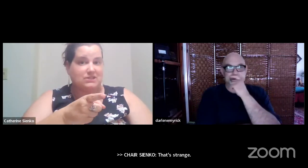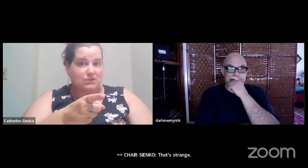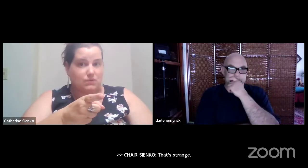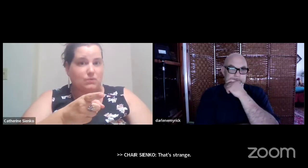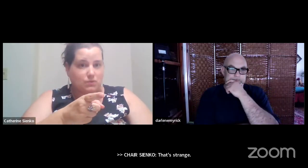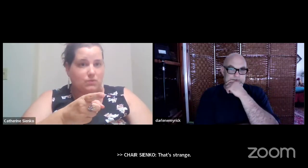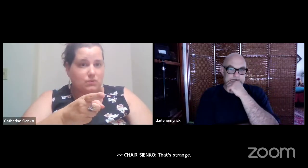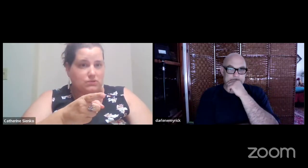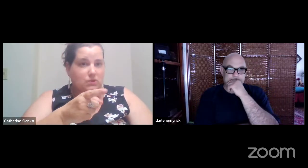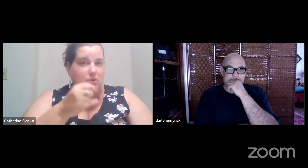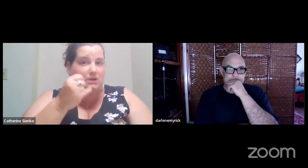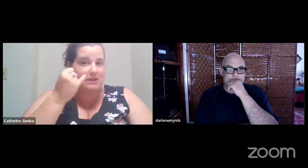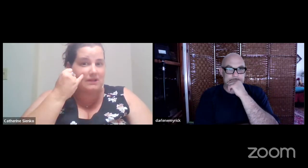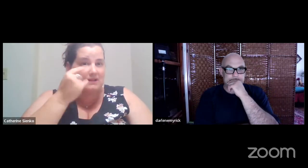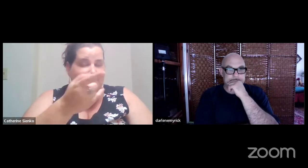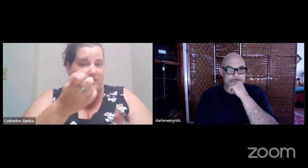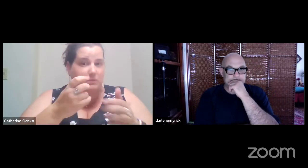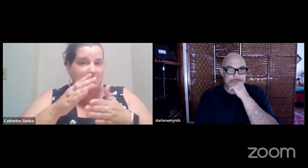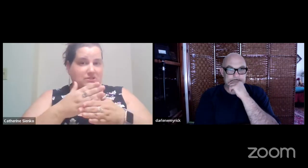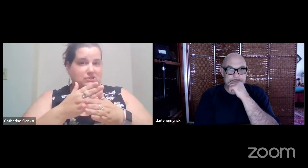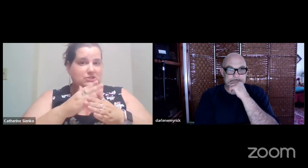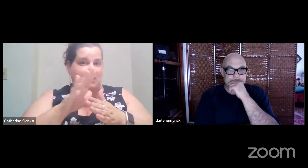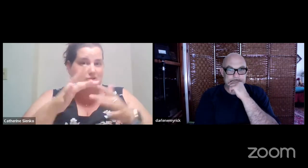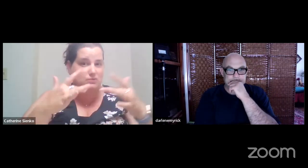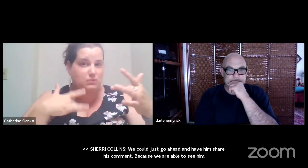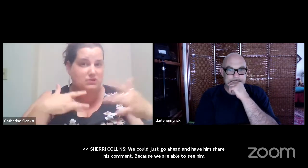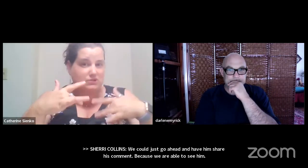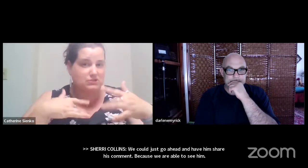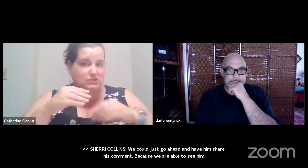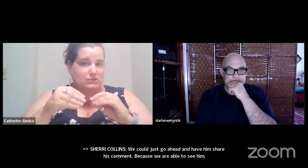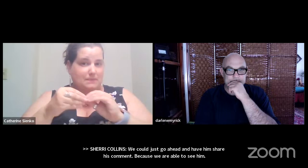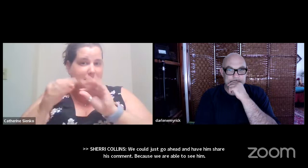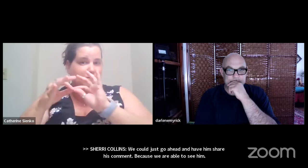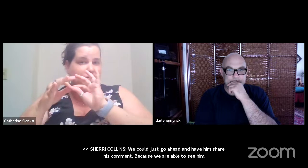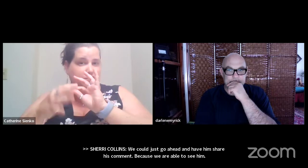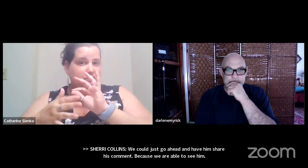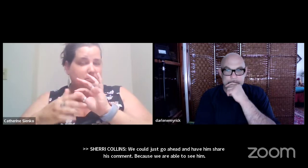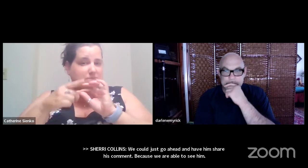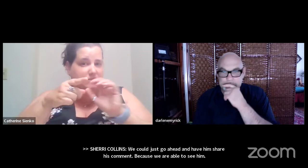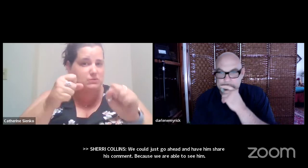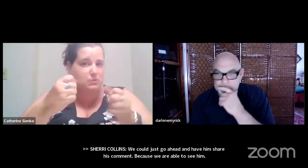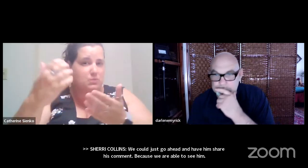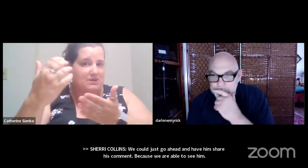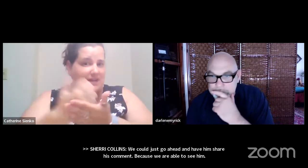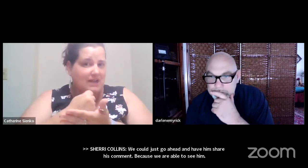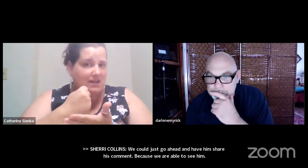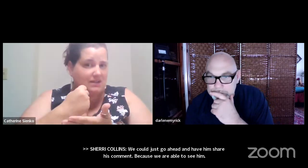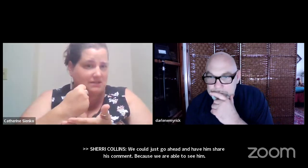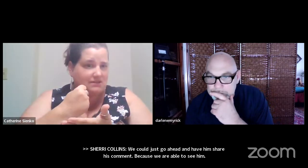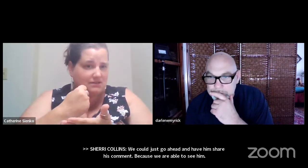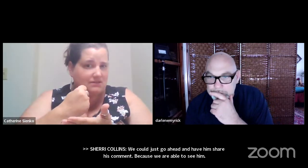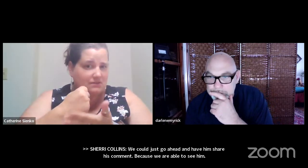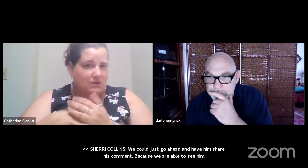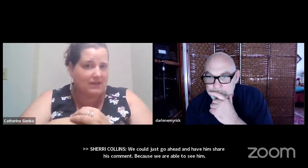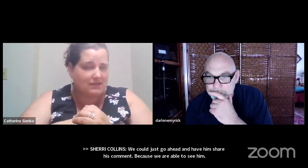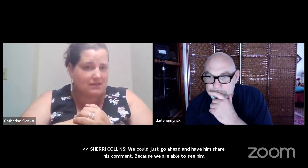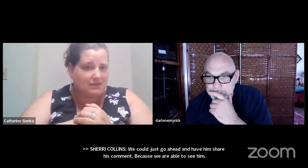Joseph, we are able to see you. If you would like to share your concerns regarding the